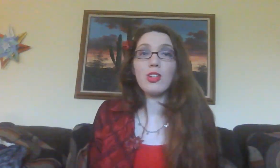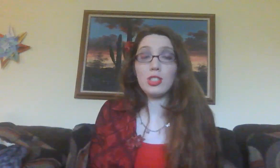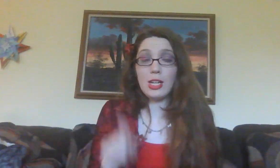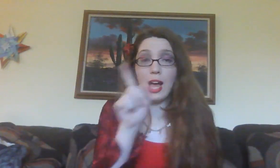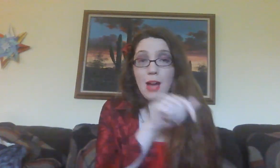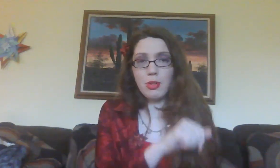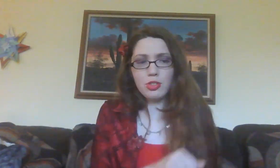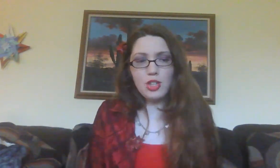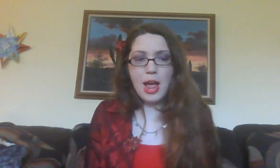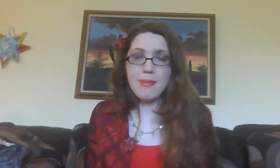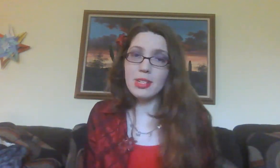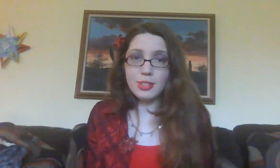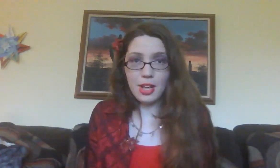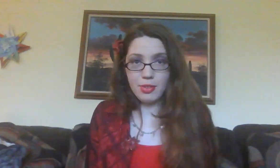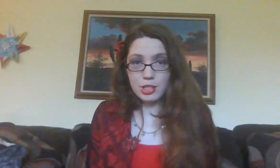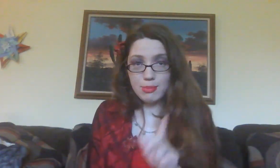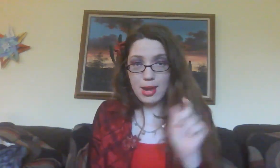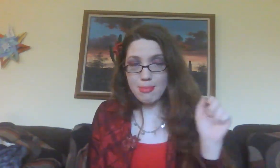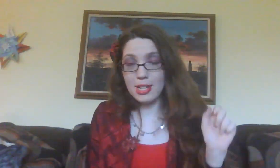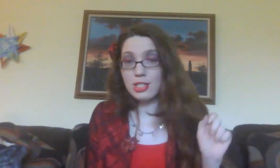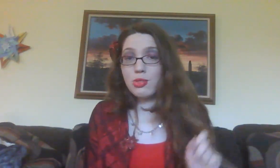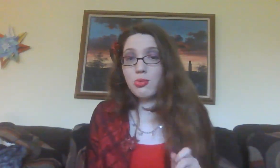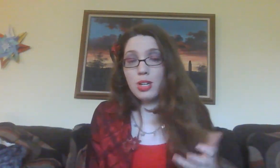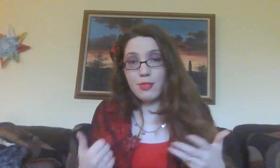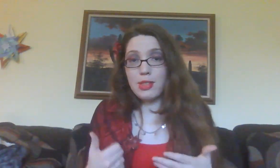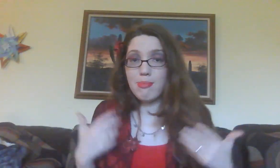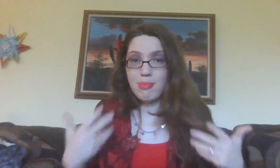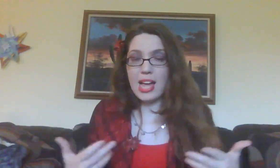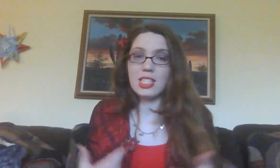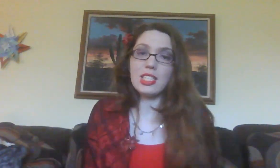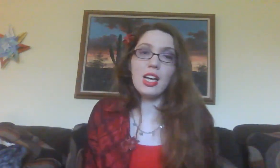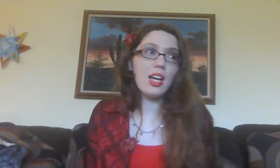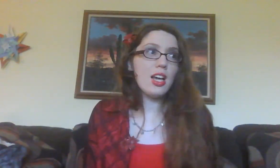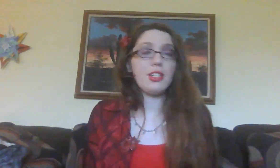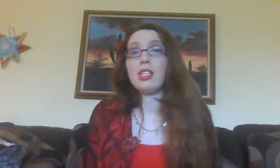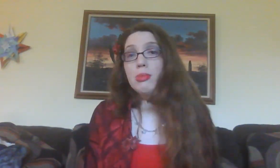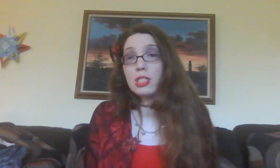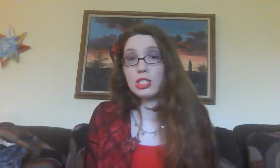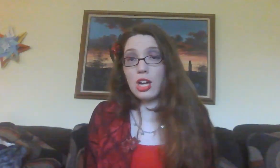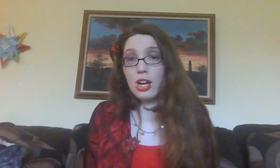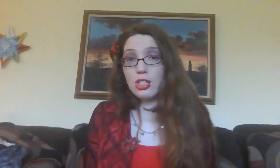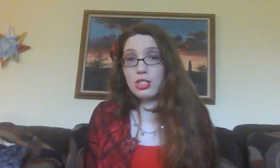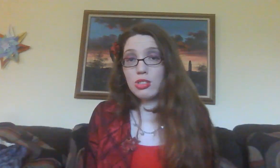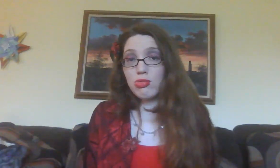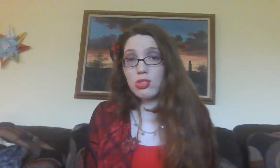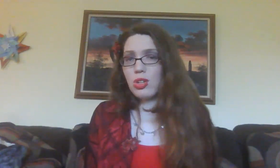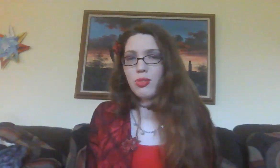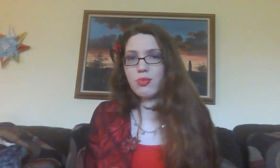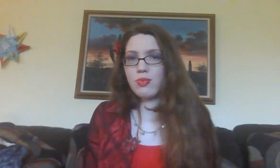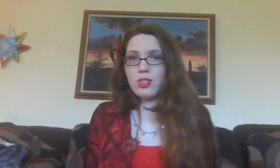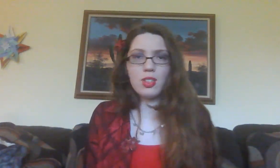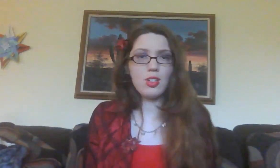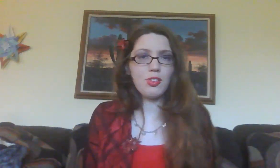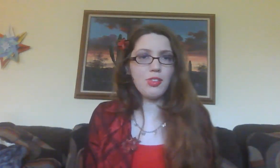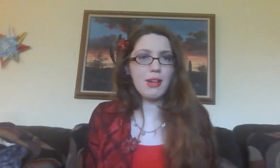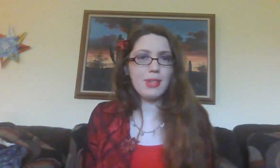than I Won't Say I'm in Love, which in my opinion is one of the best Disney Princess songs. Don't fight me on